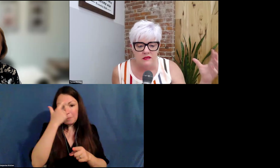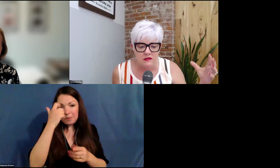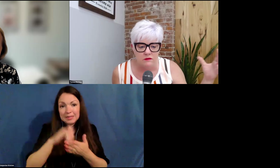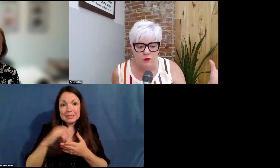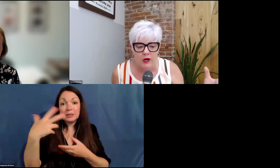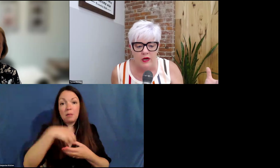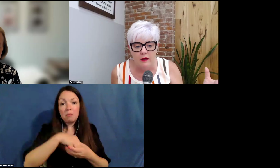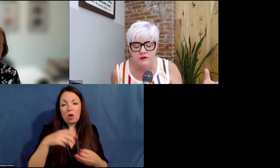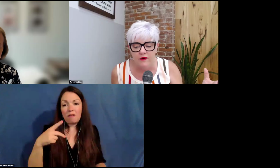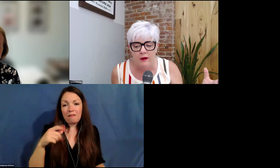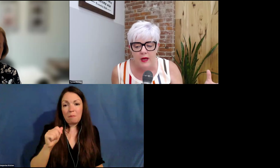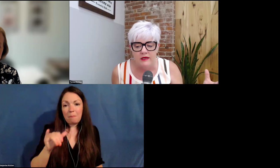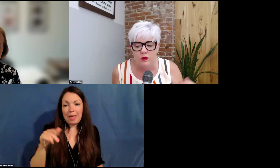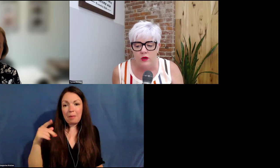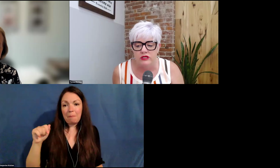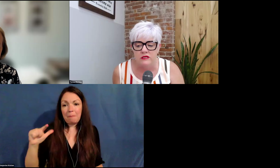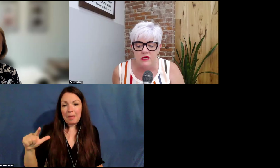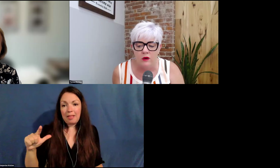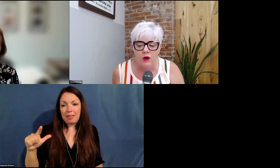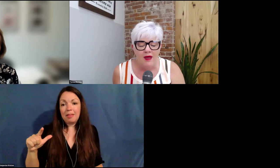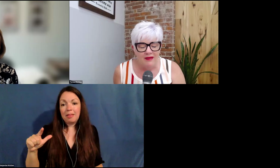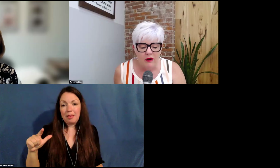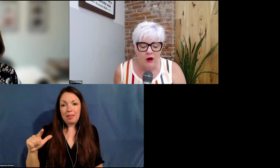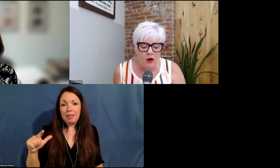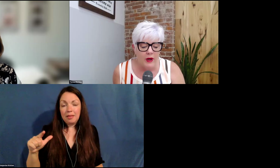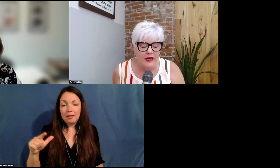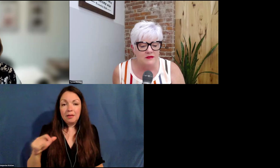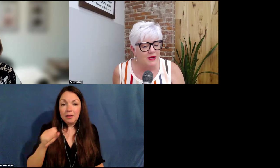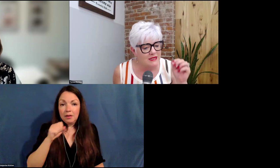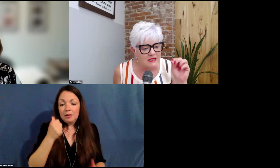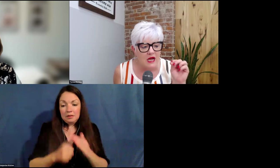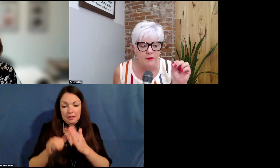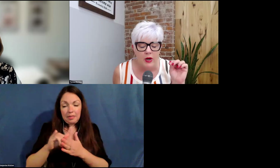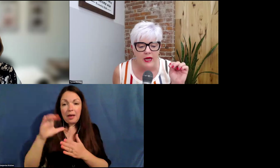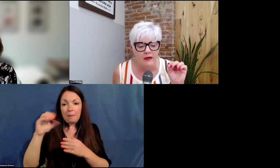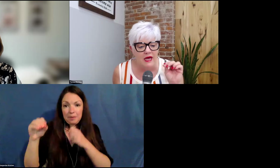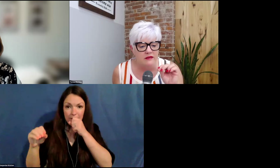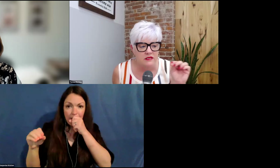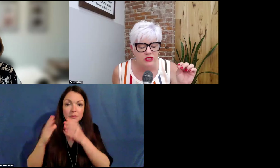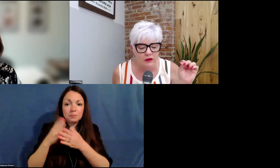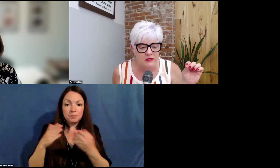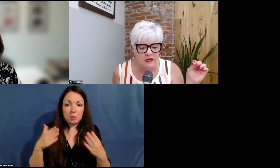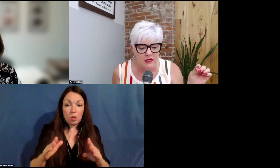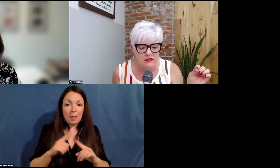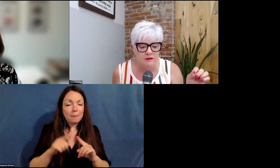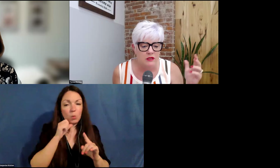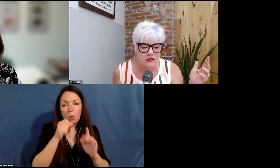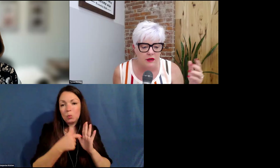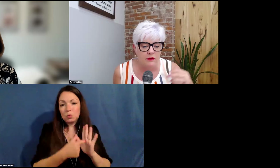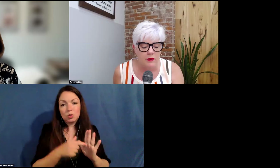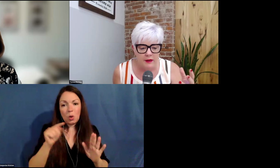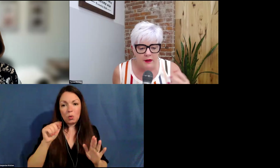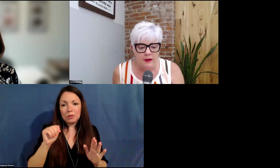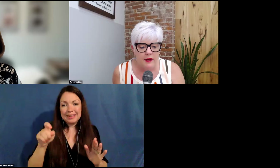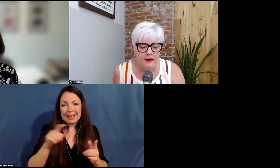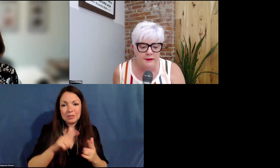mean, that's where it comes from at its origin. So there are ways, but it does not break out tax and show it to the customer.